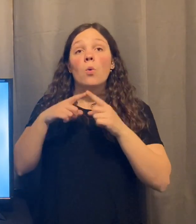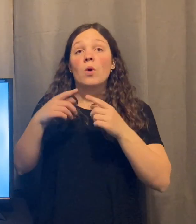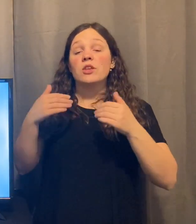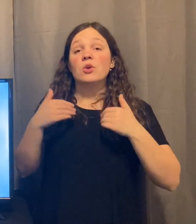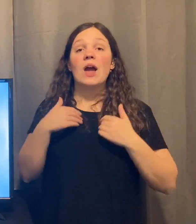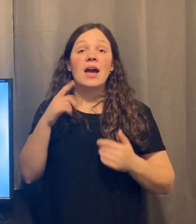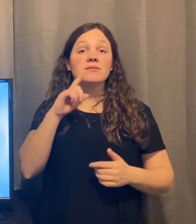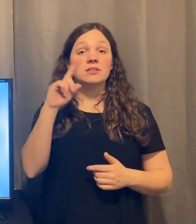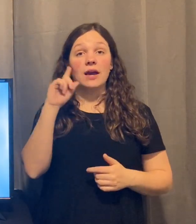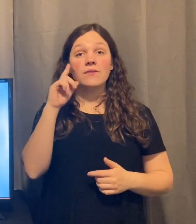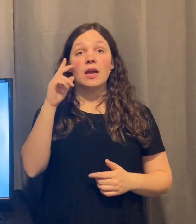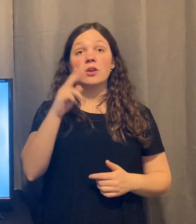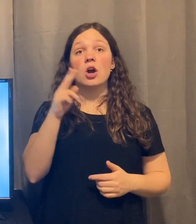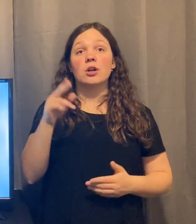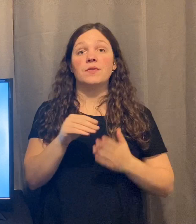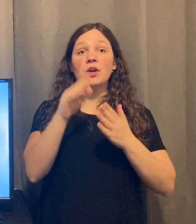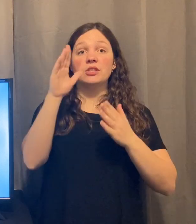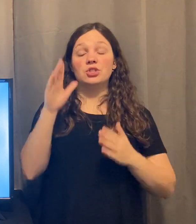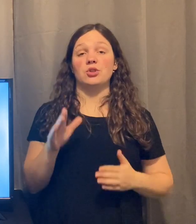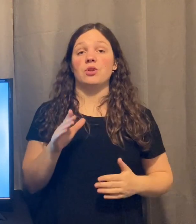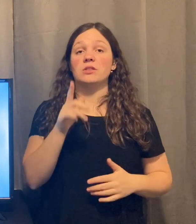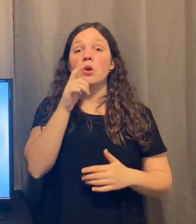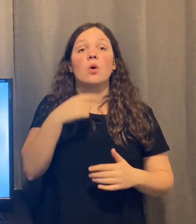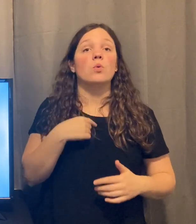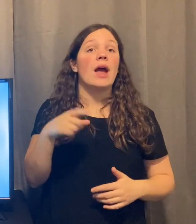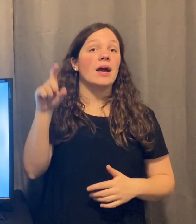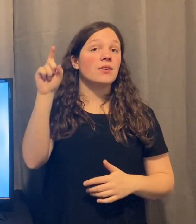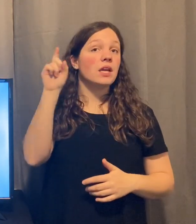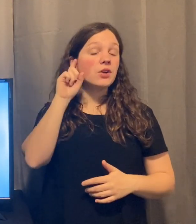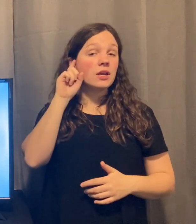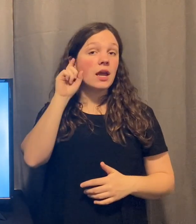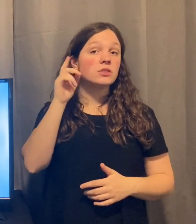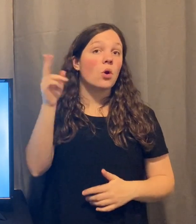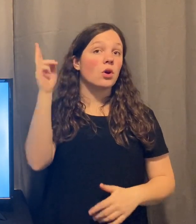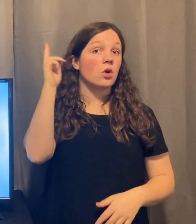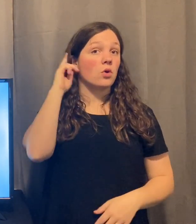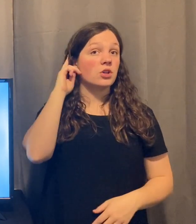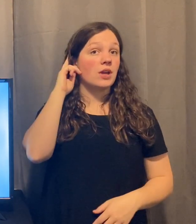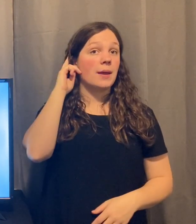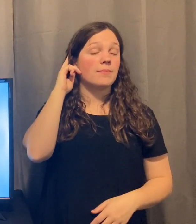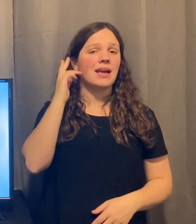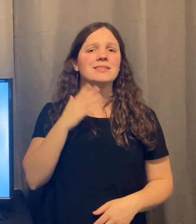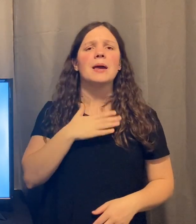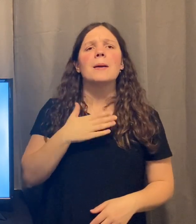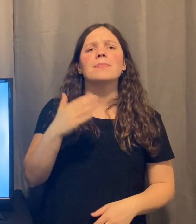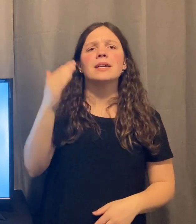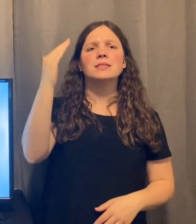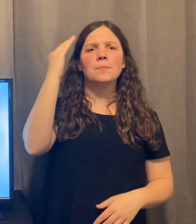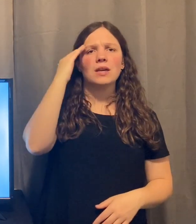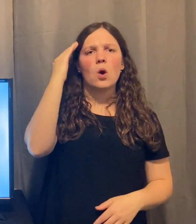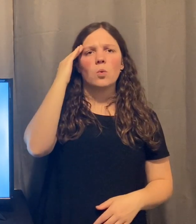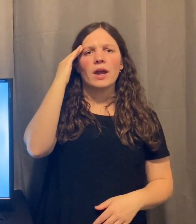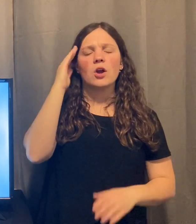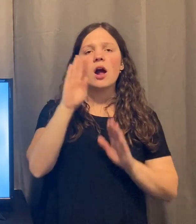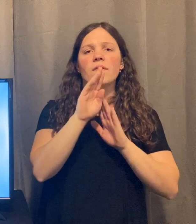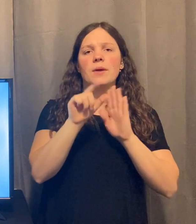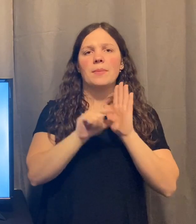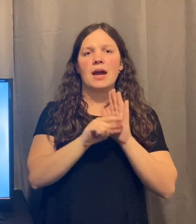When you have deaf and hard of hearing students who have hearing aids or cochlear implants, please be aware of the